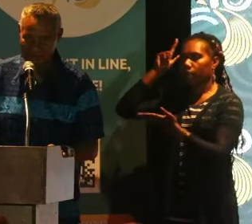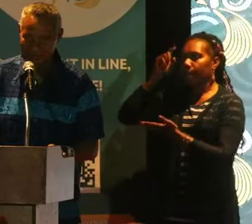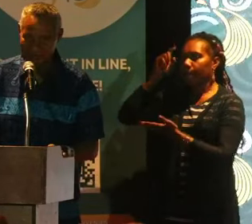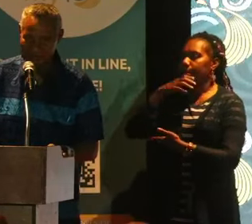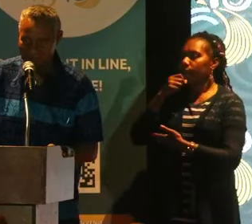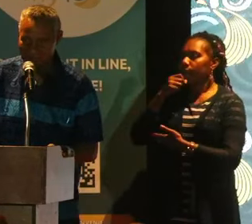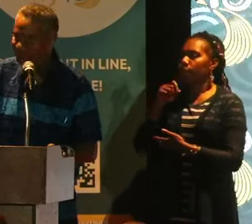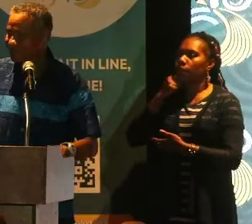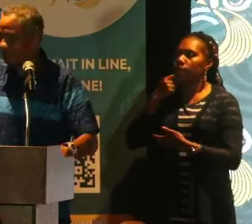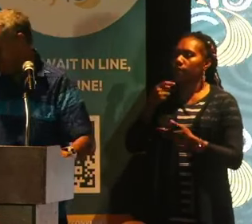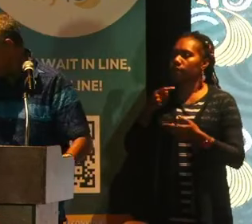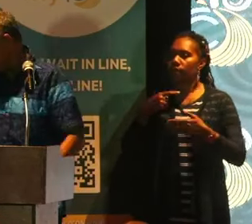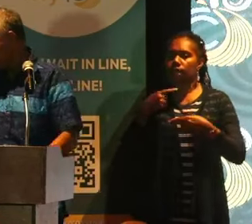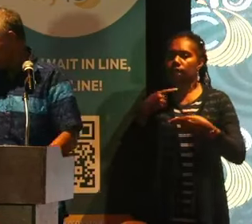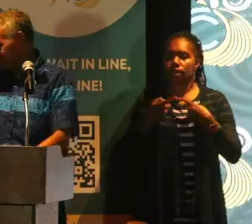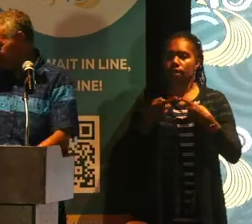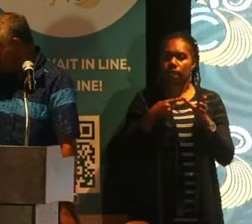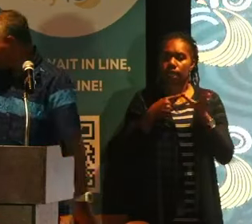question by you. Thank you.